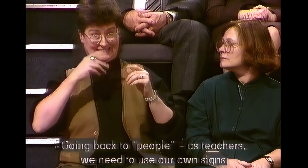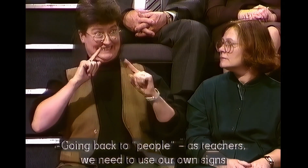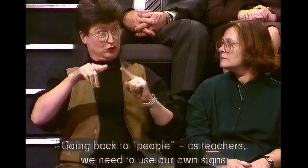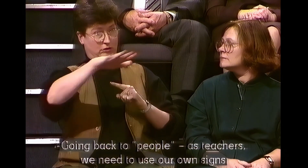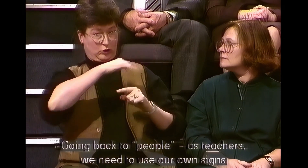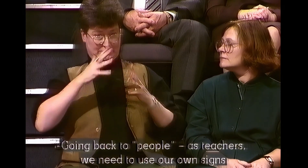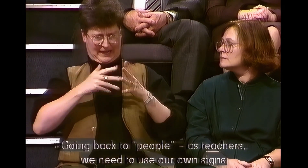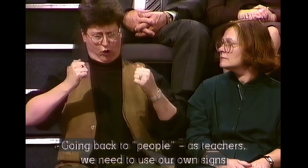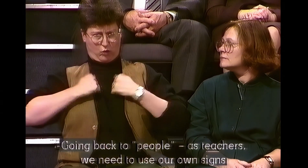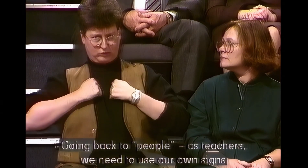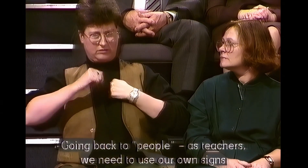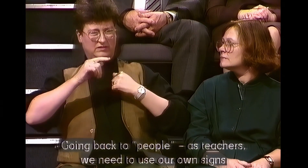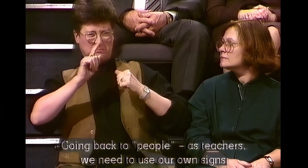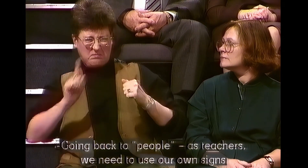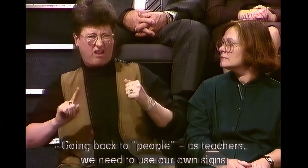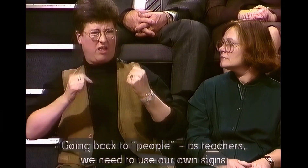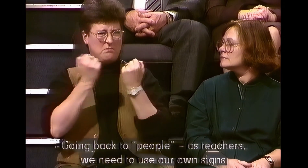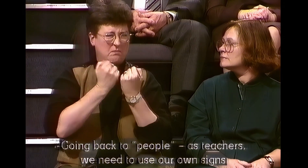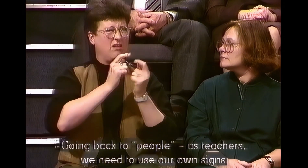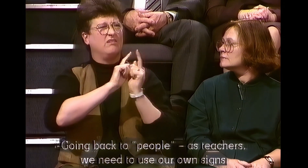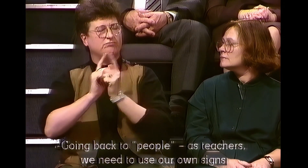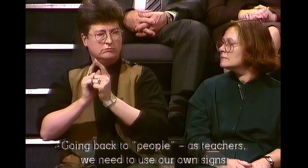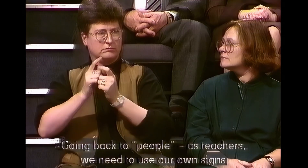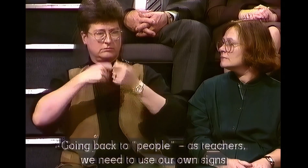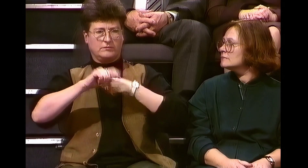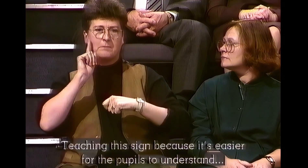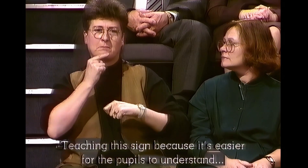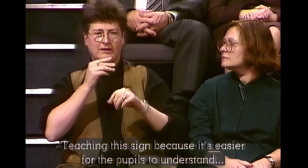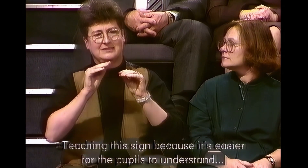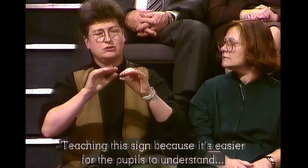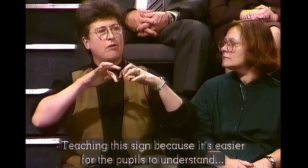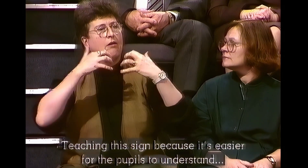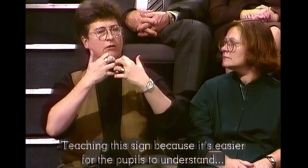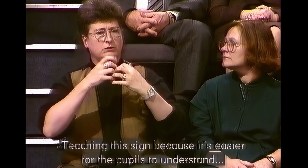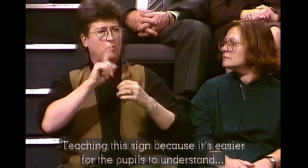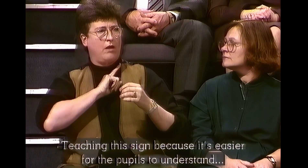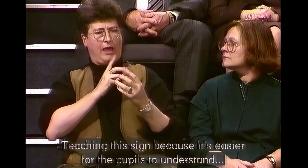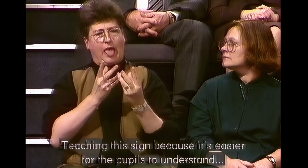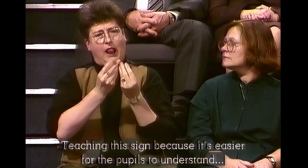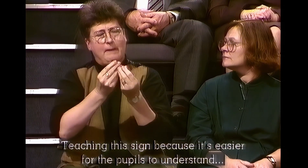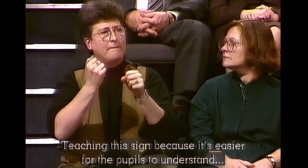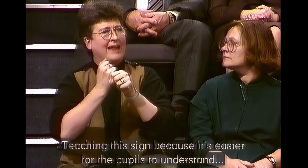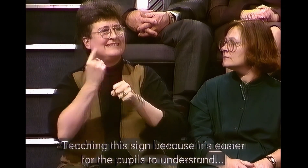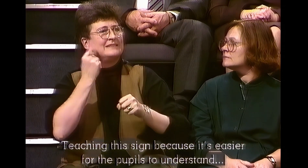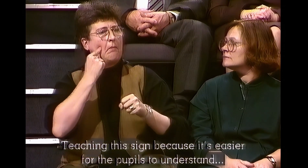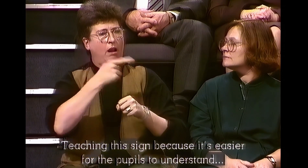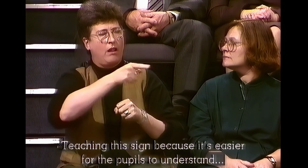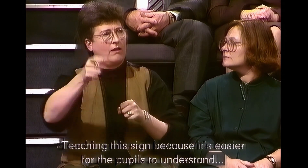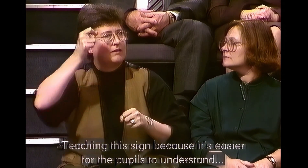as teachers, we need to use our own particular signs. Using this sign to teach to a class because it's easier for the pupils to